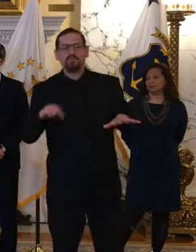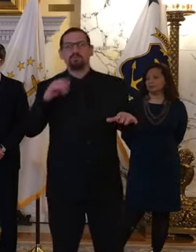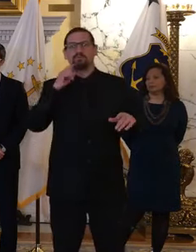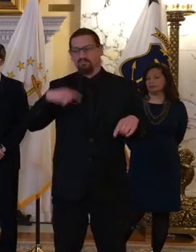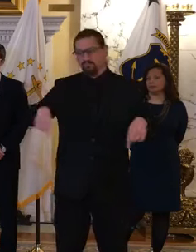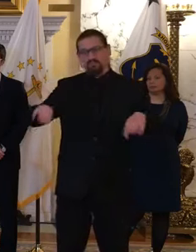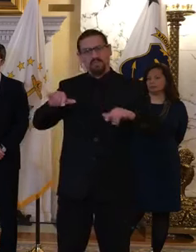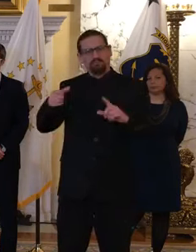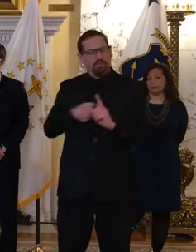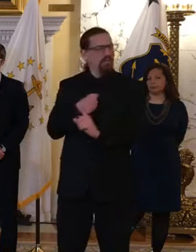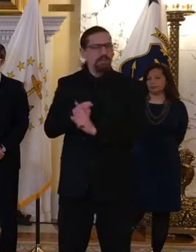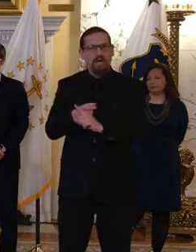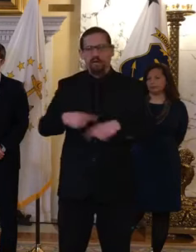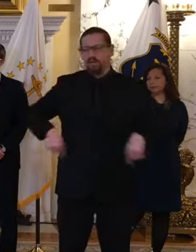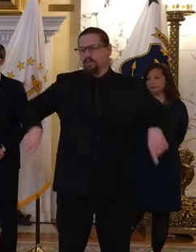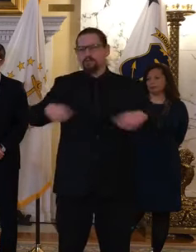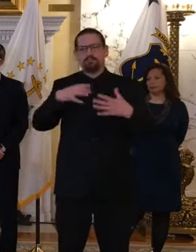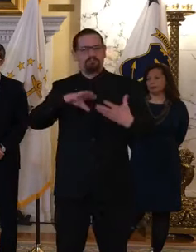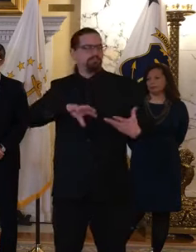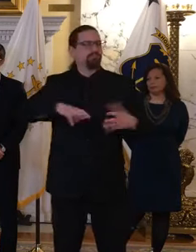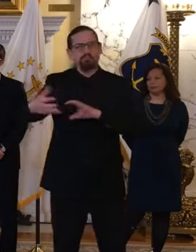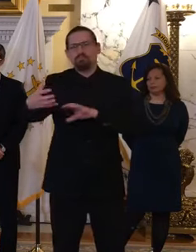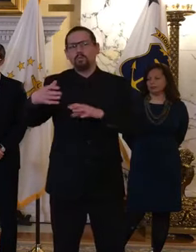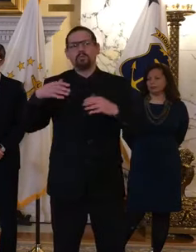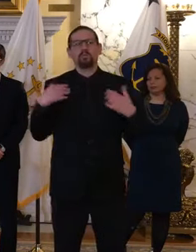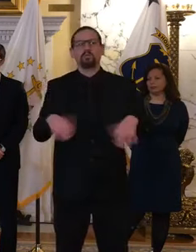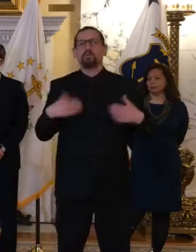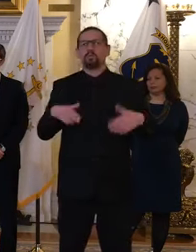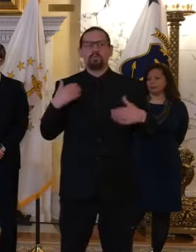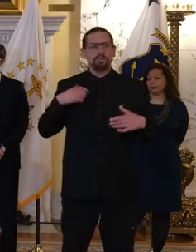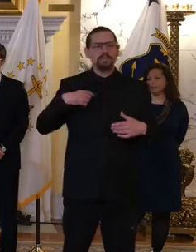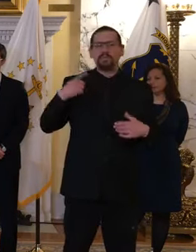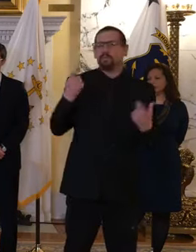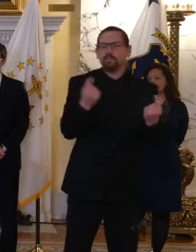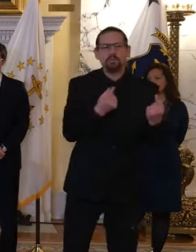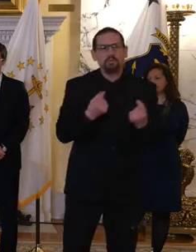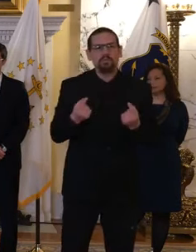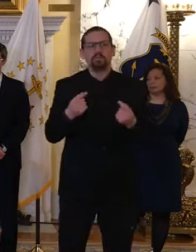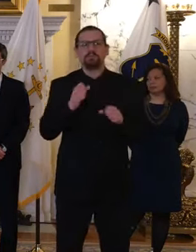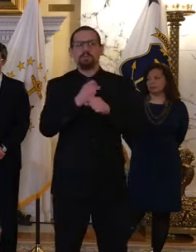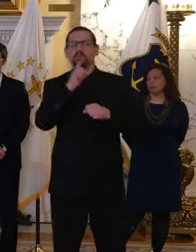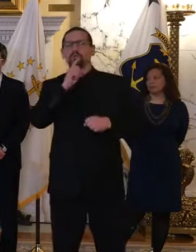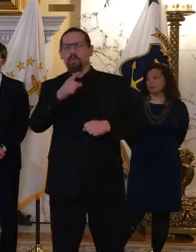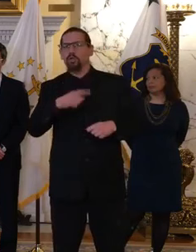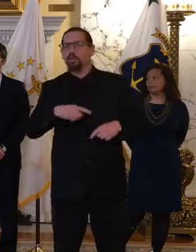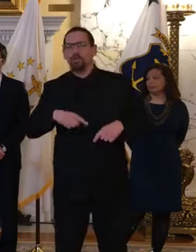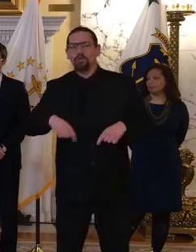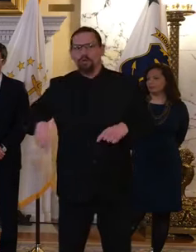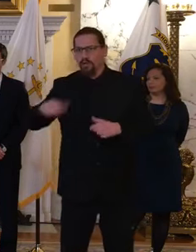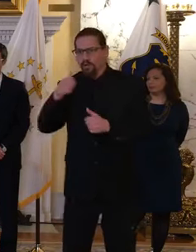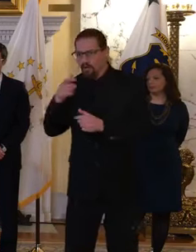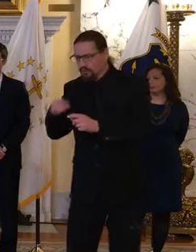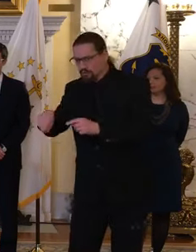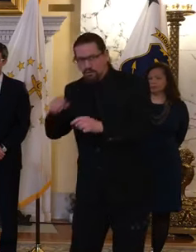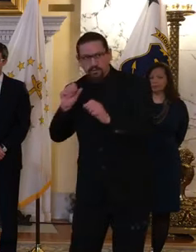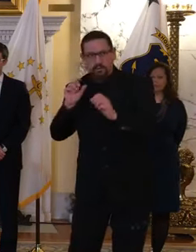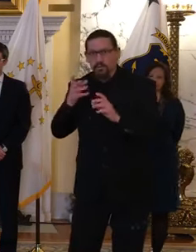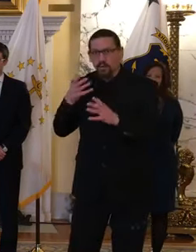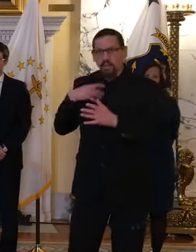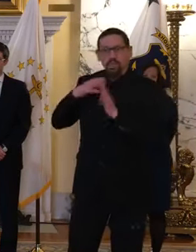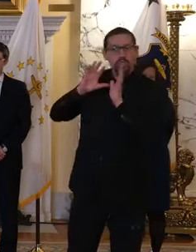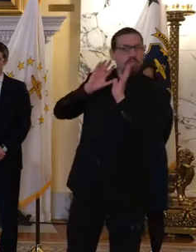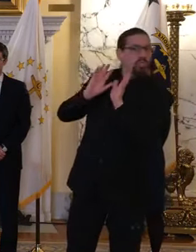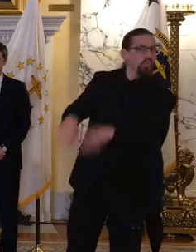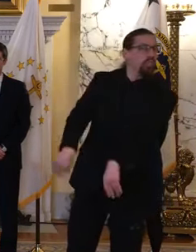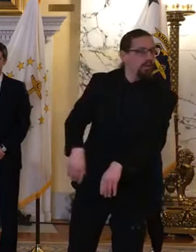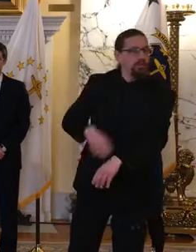learning is to make sure we're bringing everybody along, and that means everybody. That means the kid who's not wealthy enough